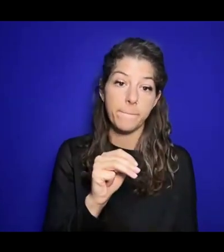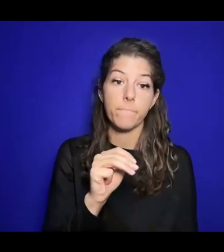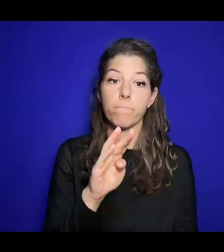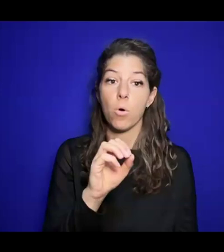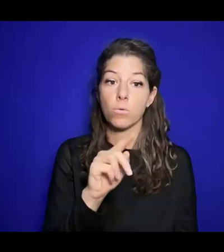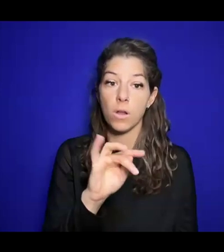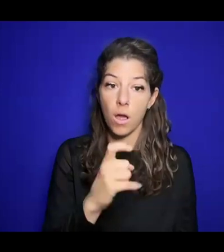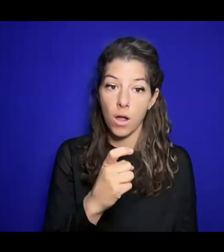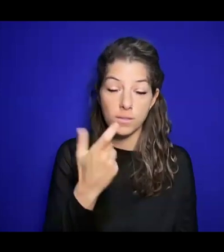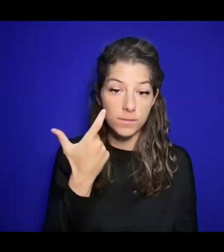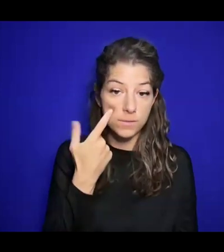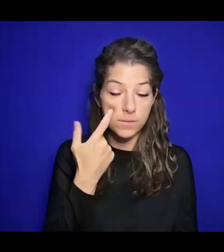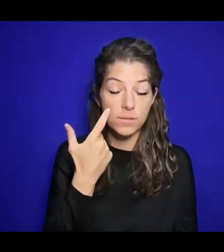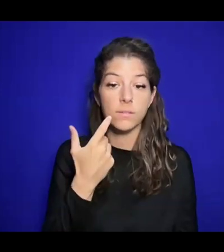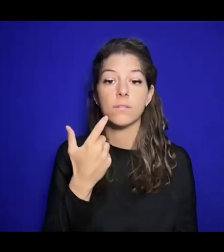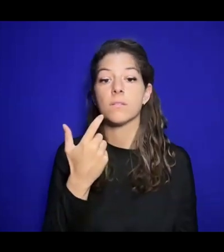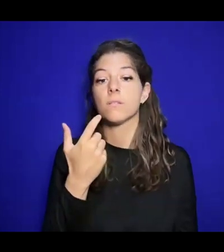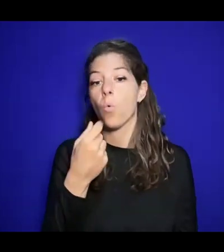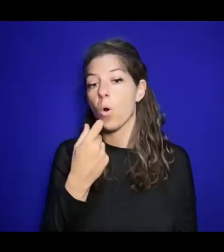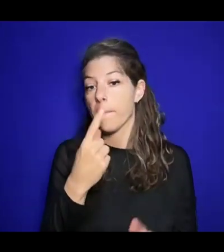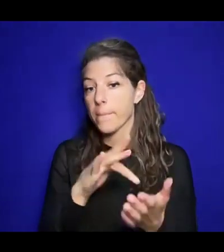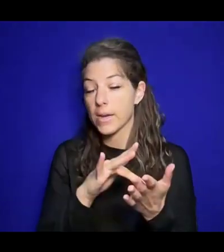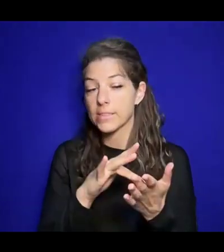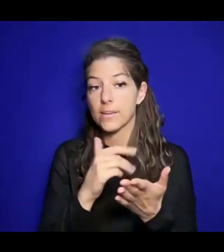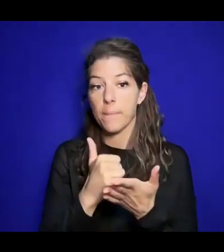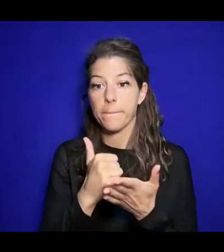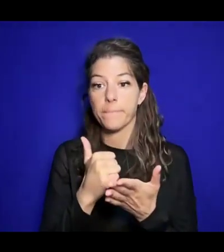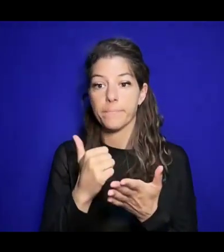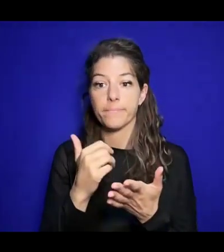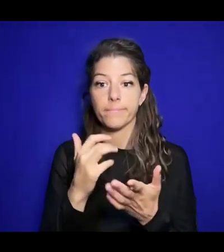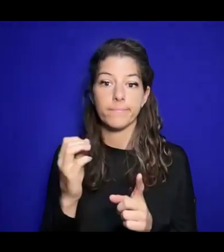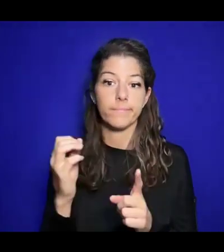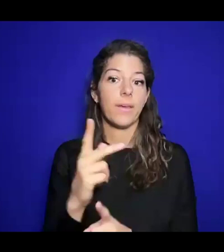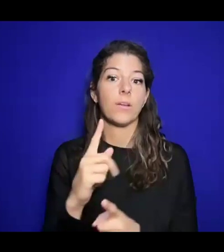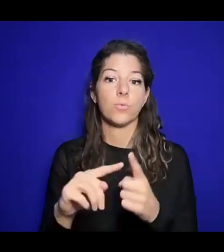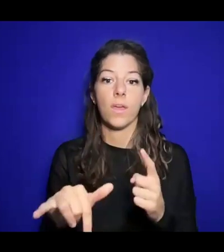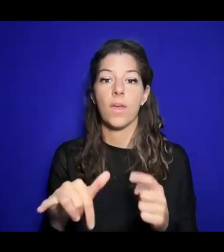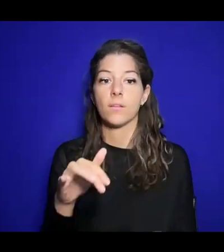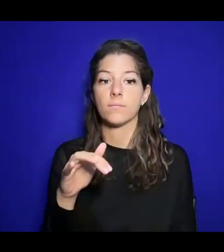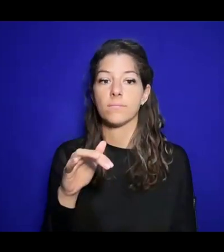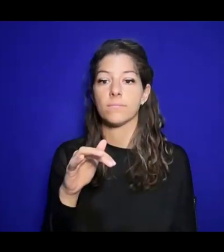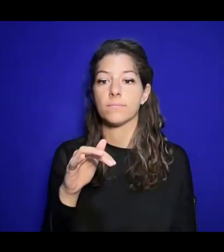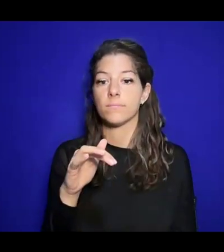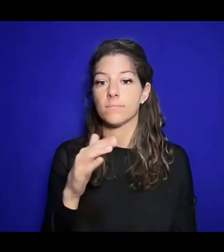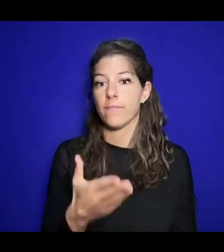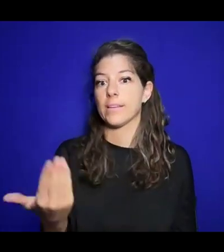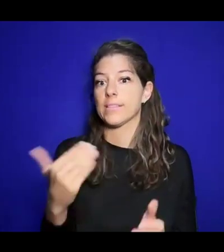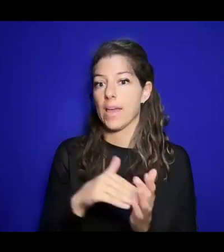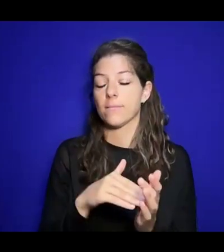Botox injections, with oral medications that would help him get back into the device